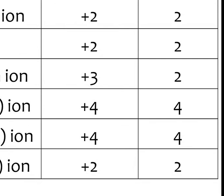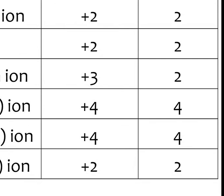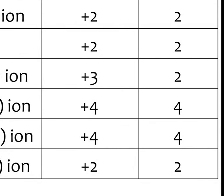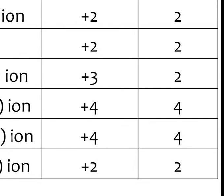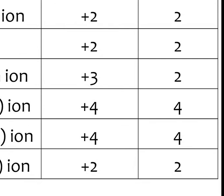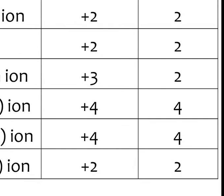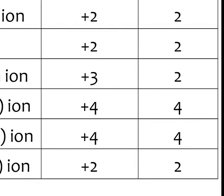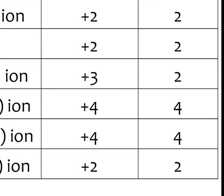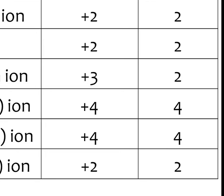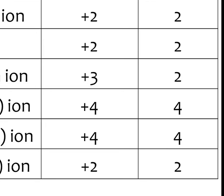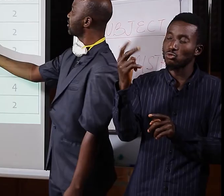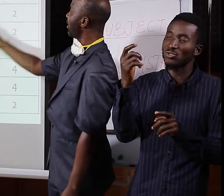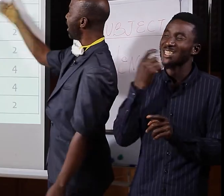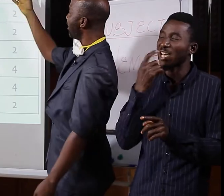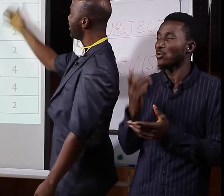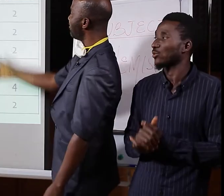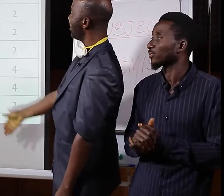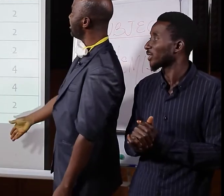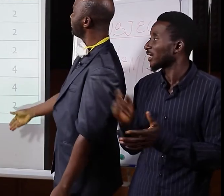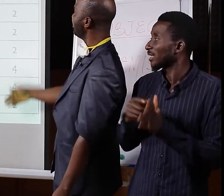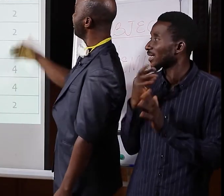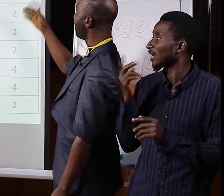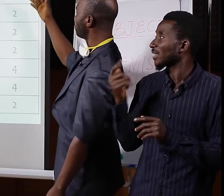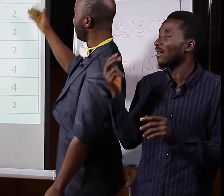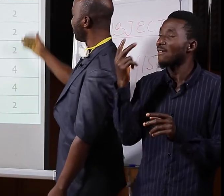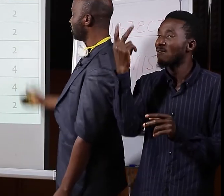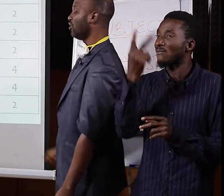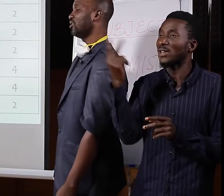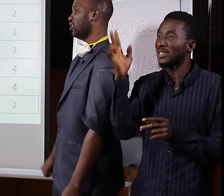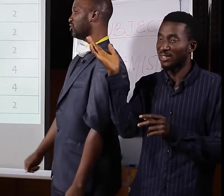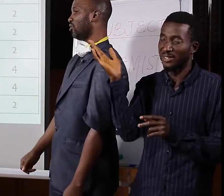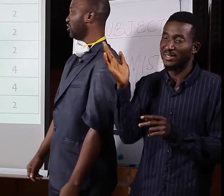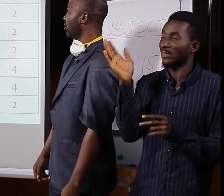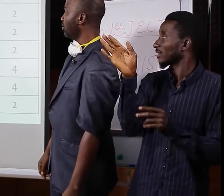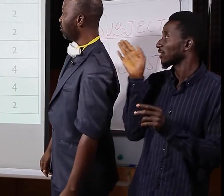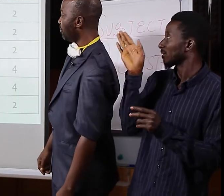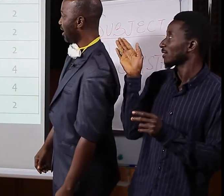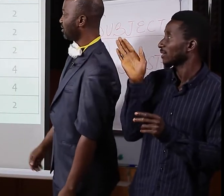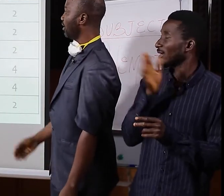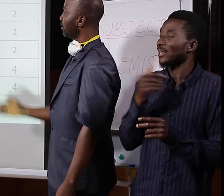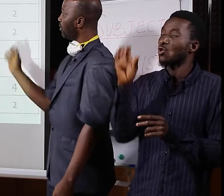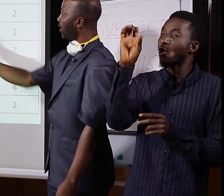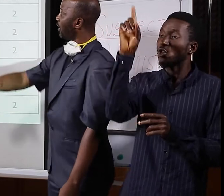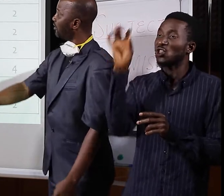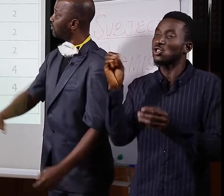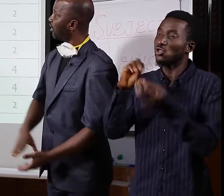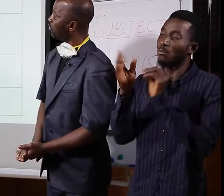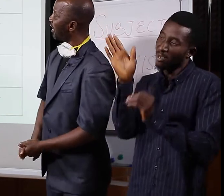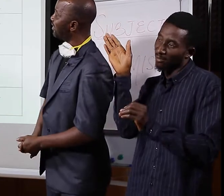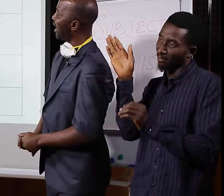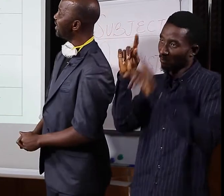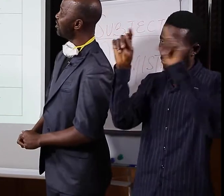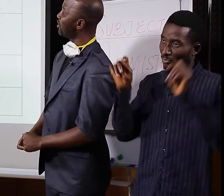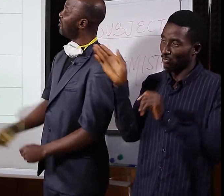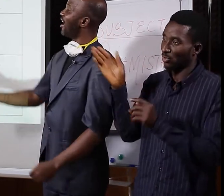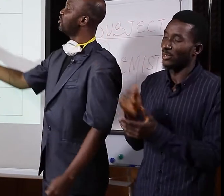sulfur 2 ions. Now, these are their valencies as well as their oxidation numbers. Now, let's look at